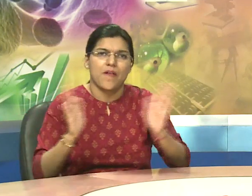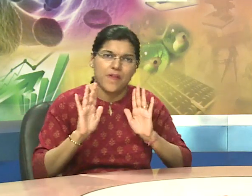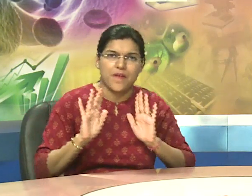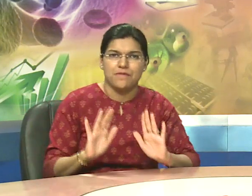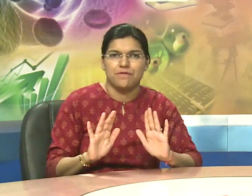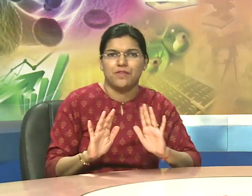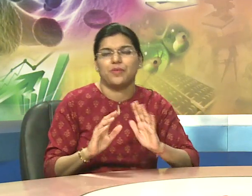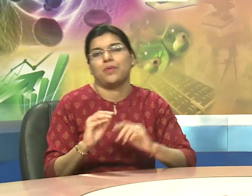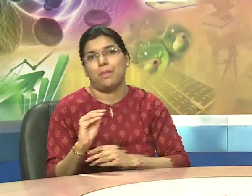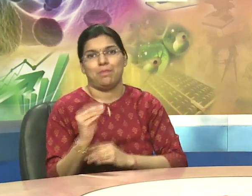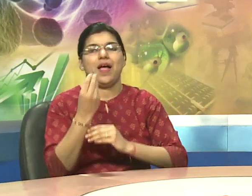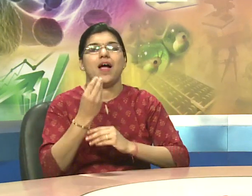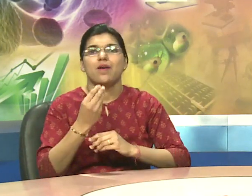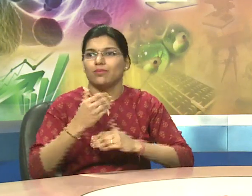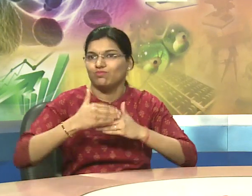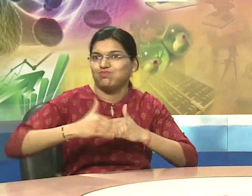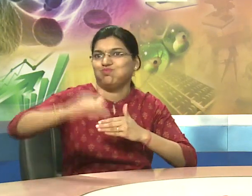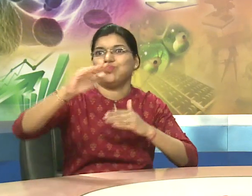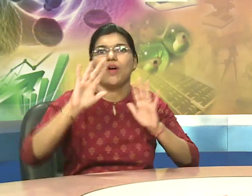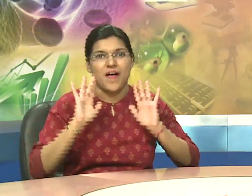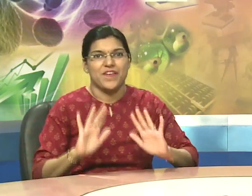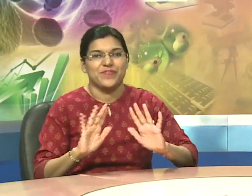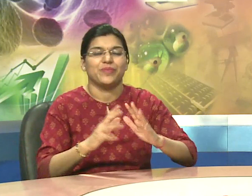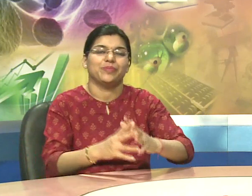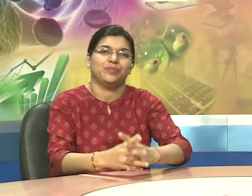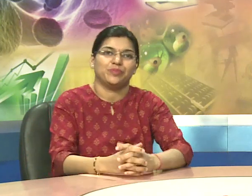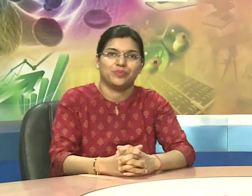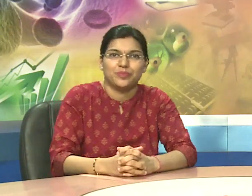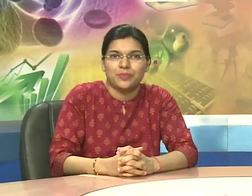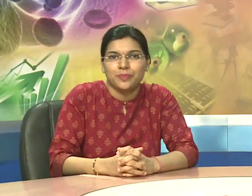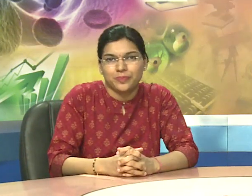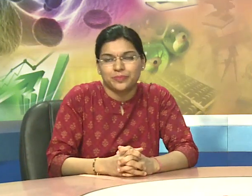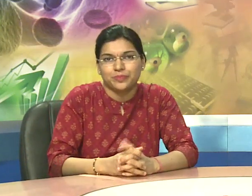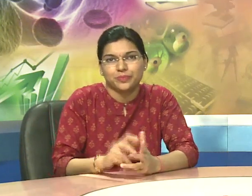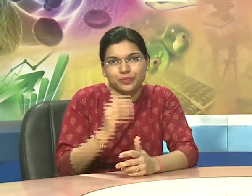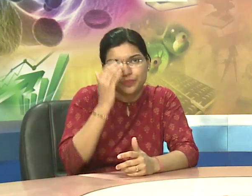similar thing. I listen which has lesser cost and I will buy it.